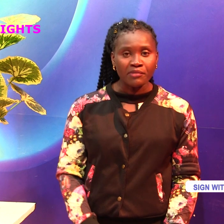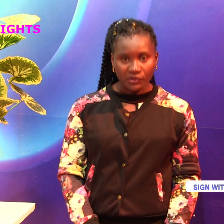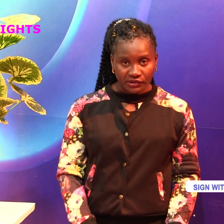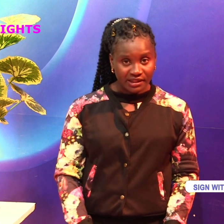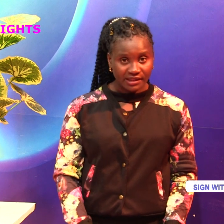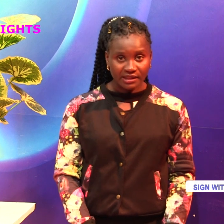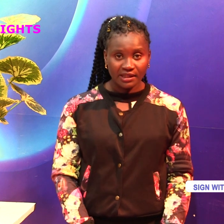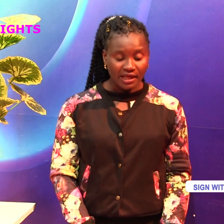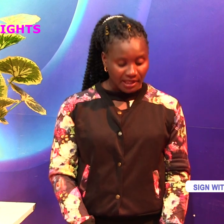abuse,